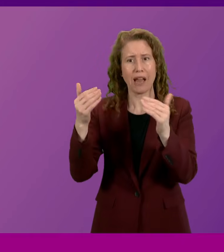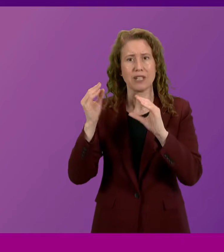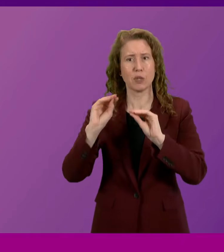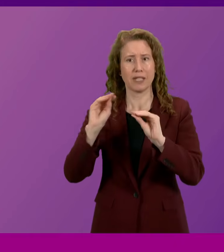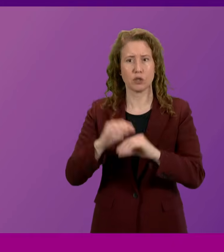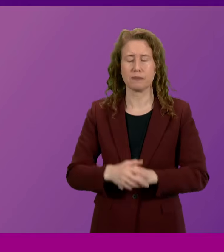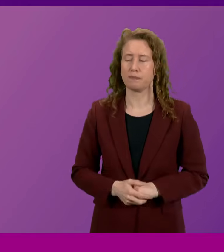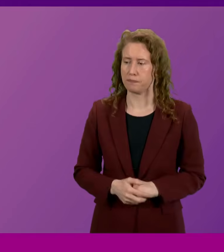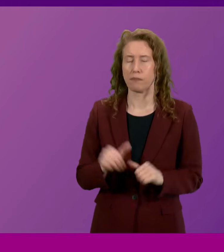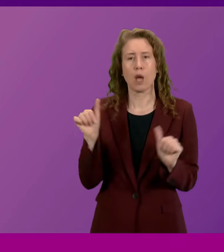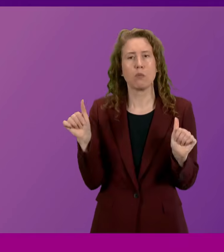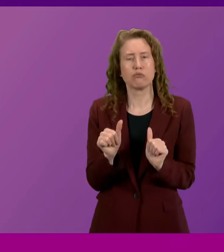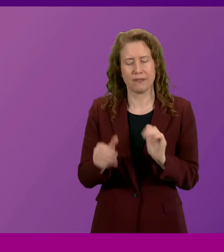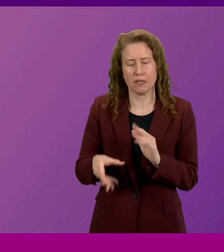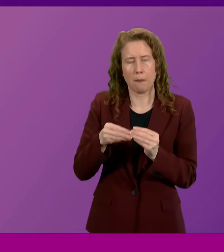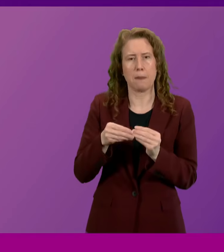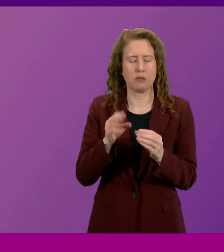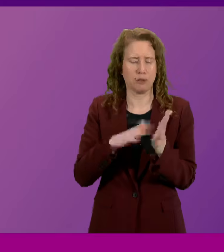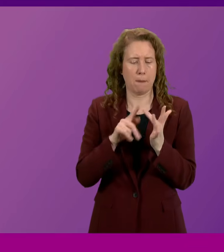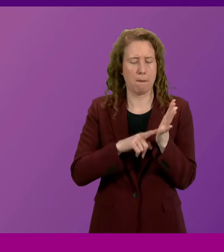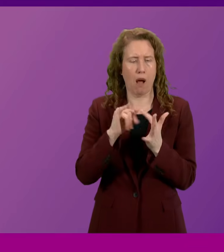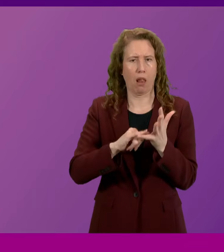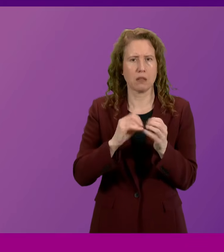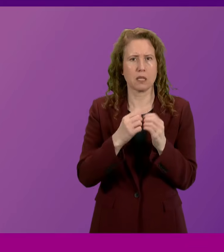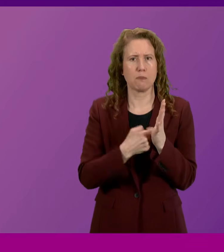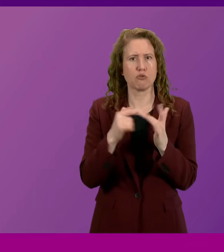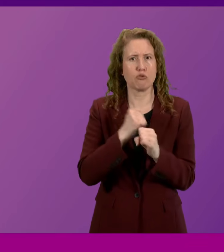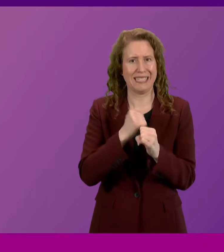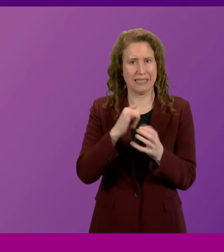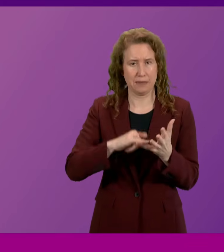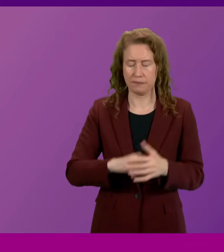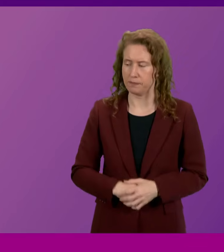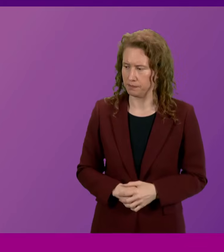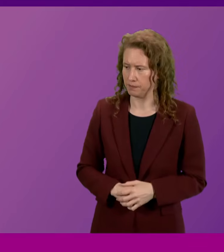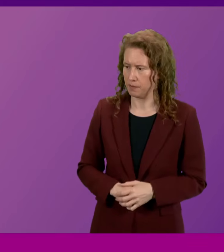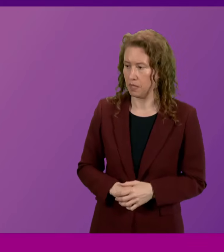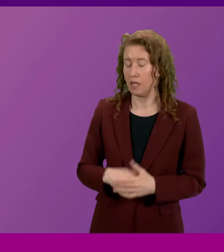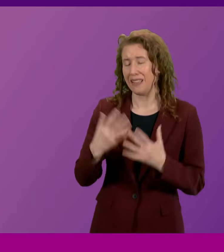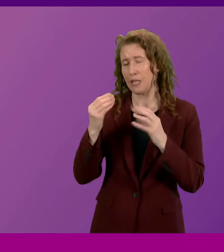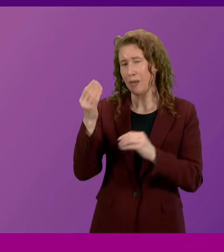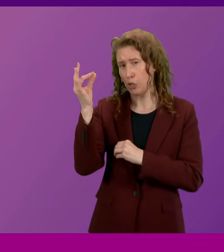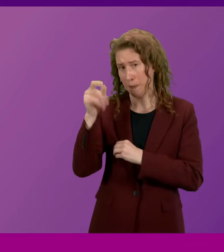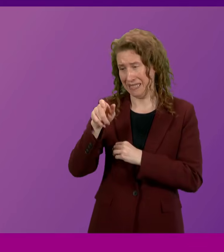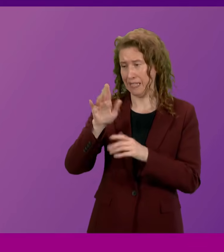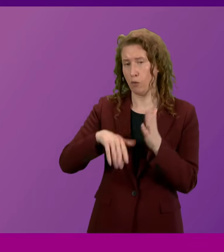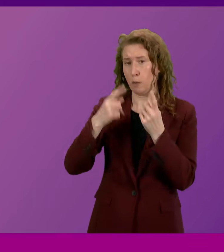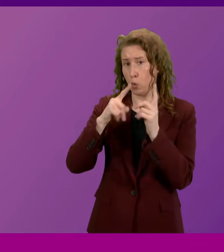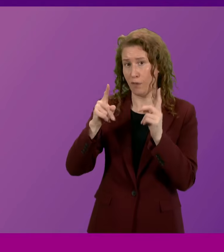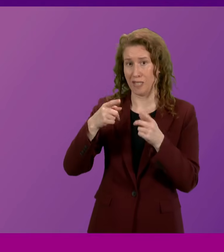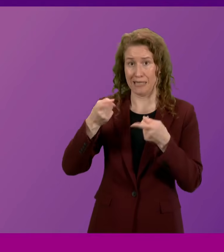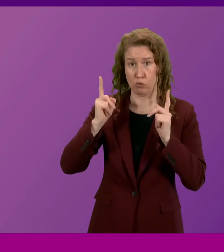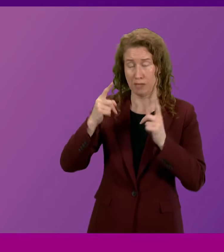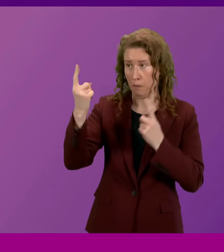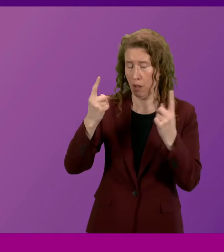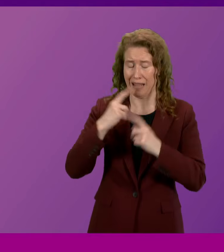institutions. Brief supplementary, Miles Briggs. Officer, from the comments made at Education Committee by university principals, it's clear the